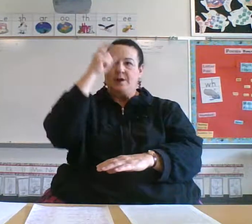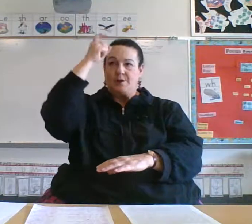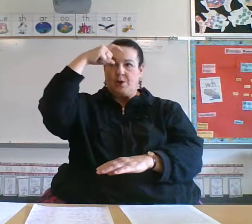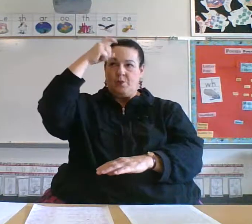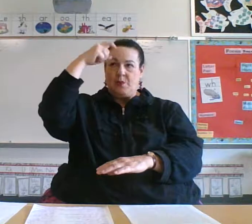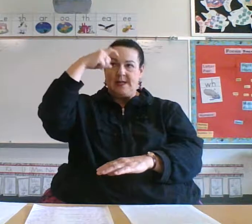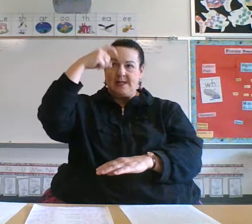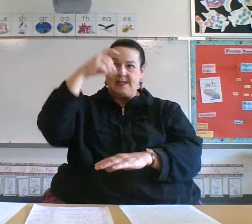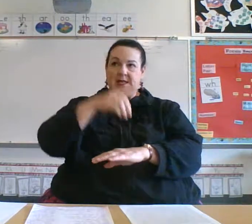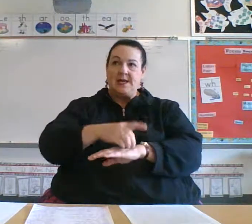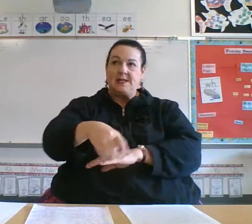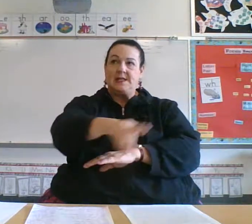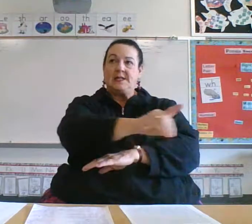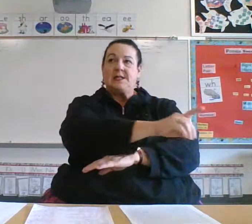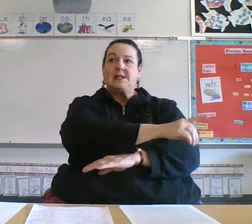So wisdom.